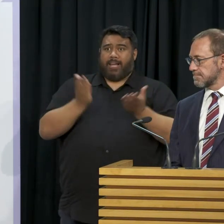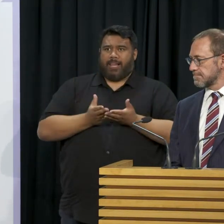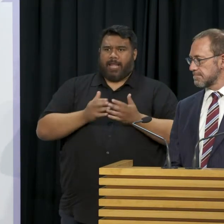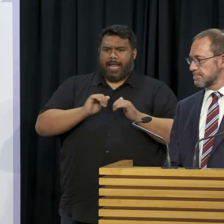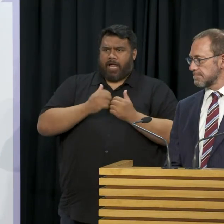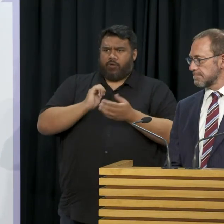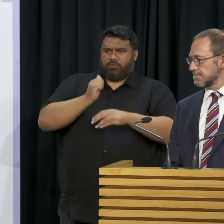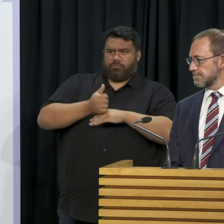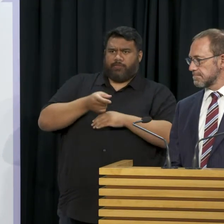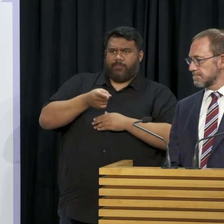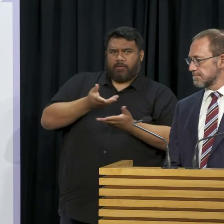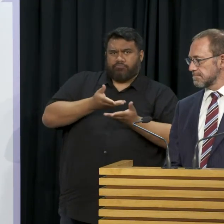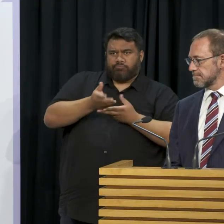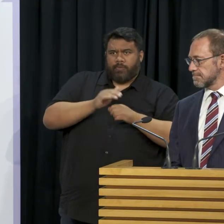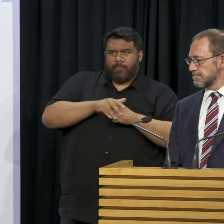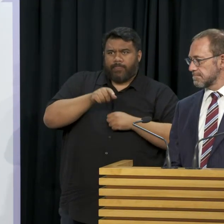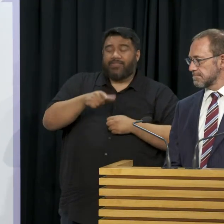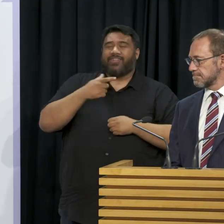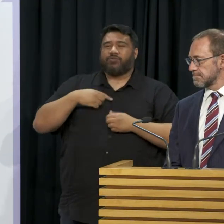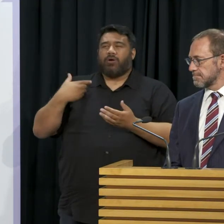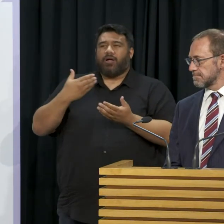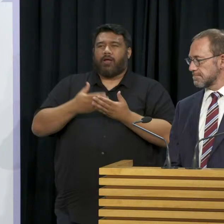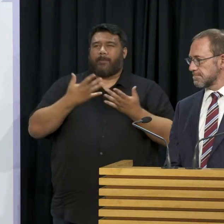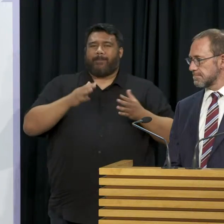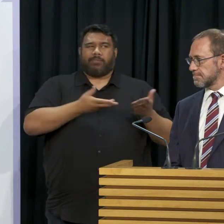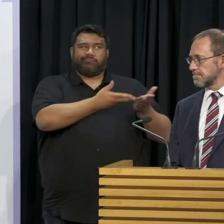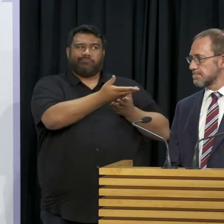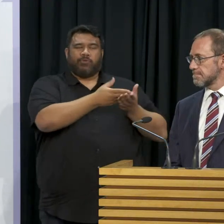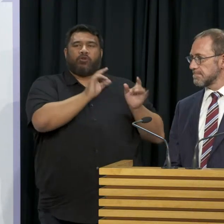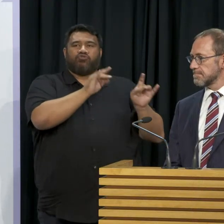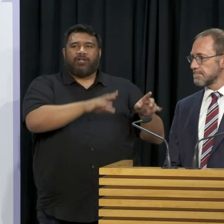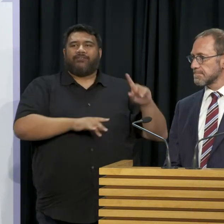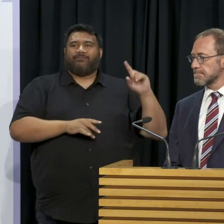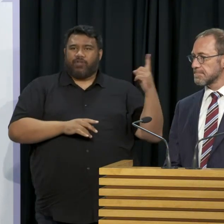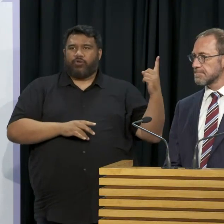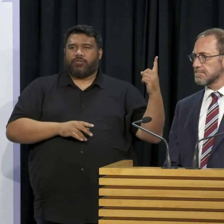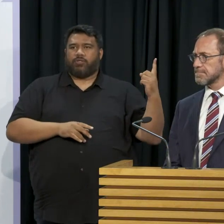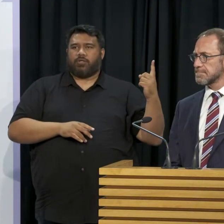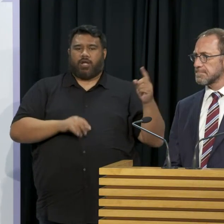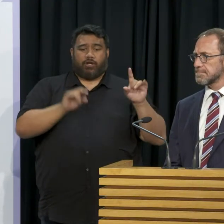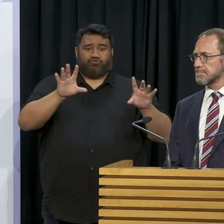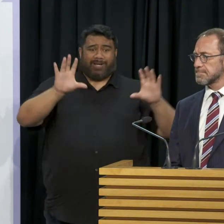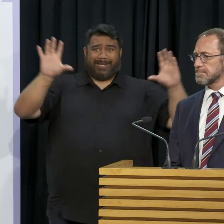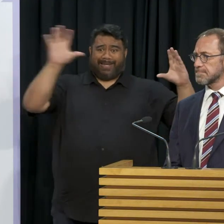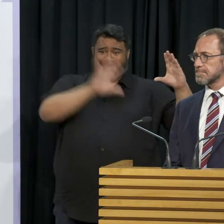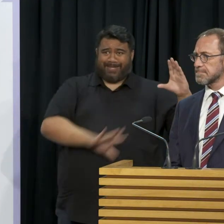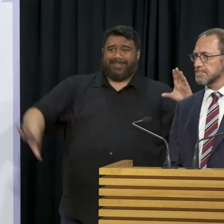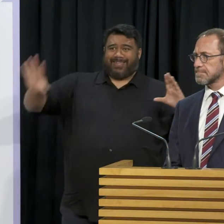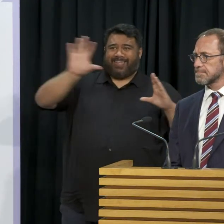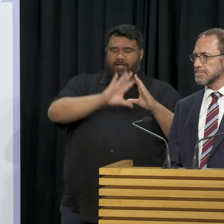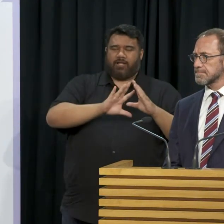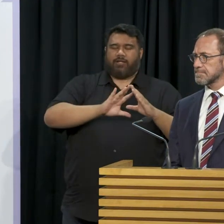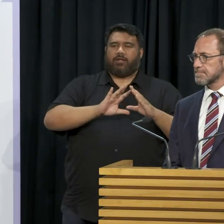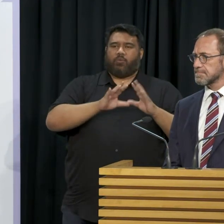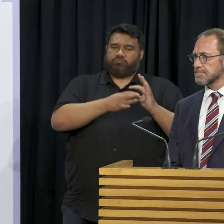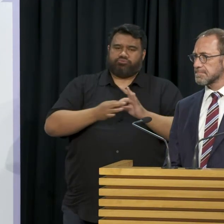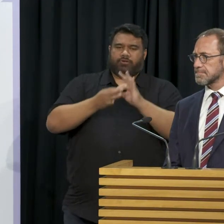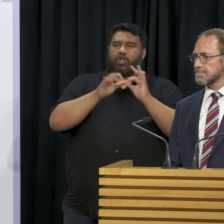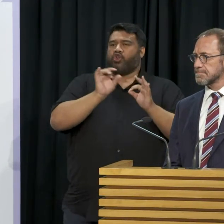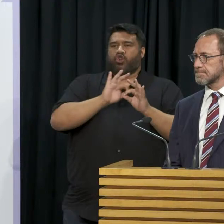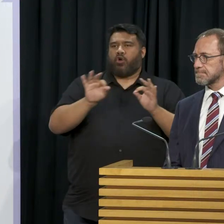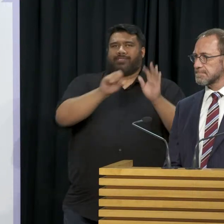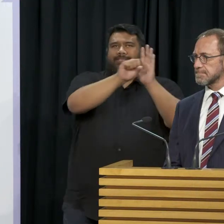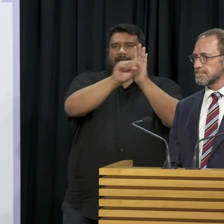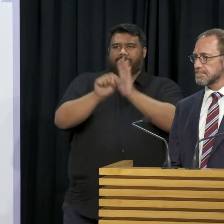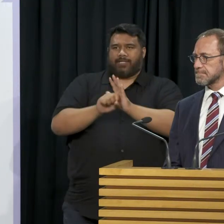we had been trying to negotiate an Australia-New Zealand arrangement, not a state-by-state arrangement. Obviously, things have